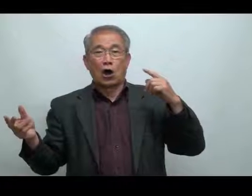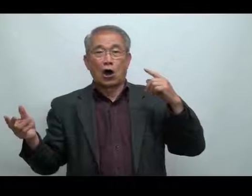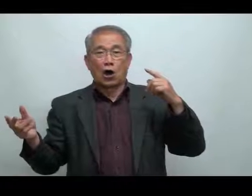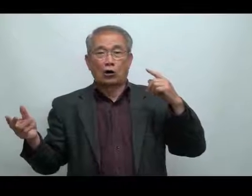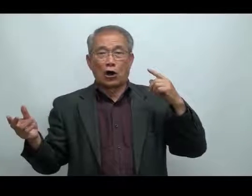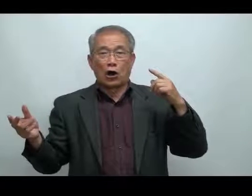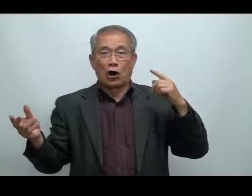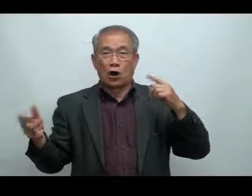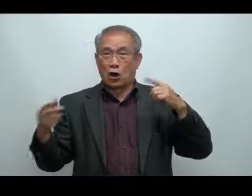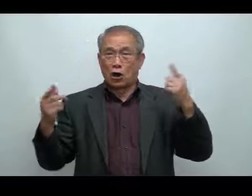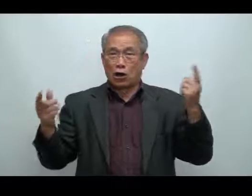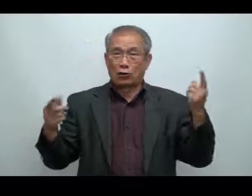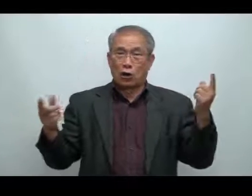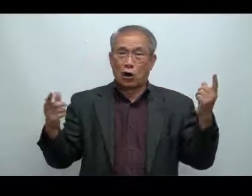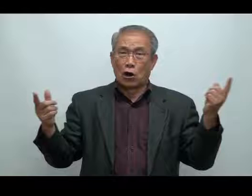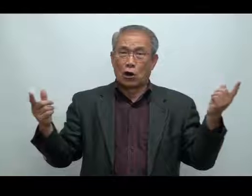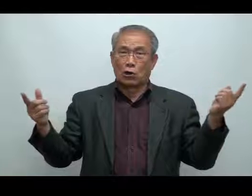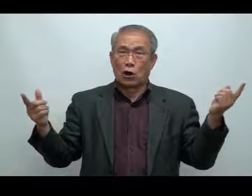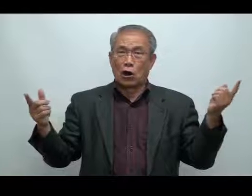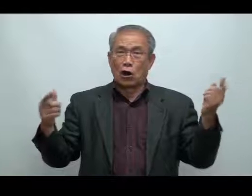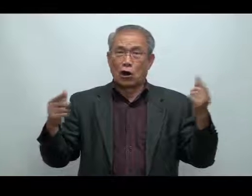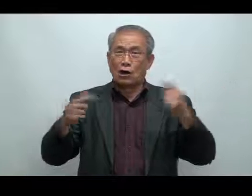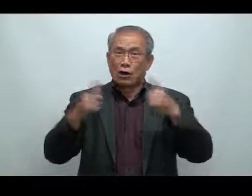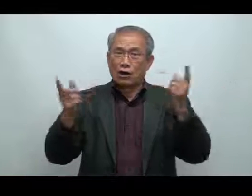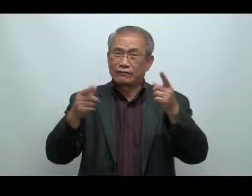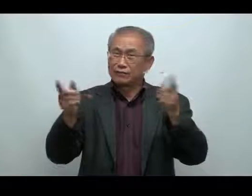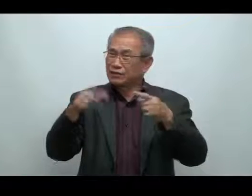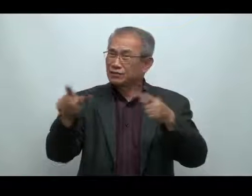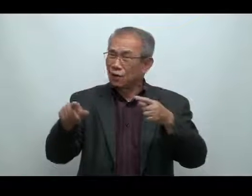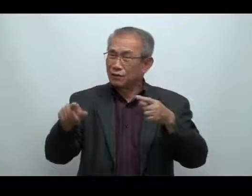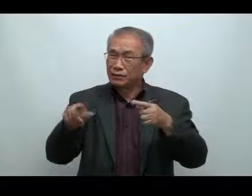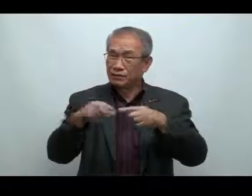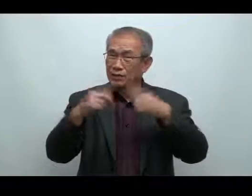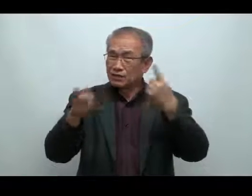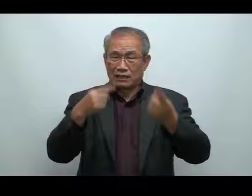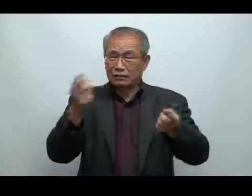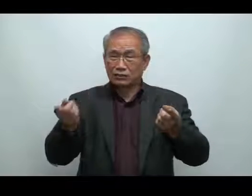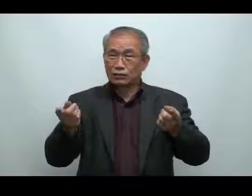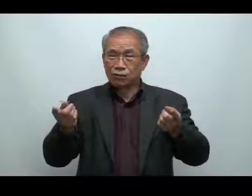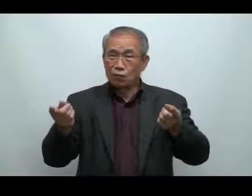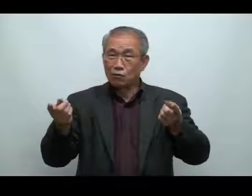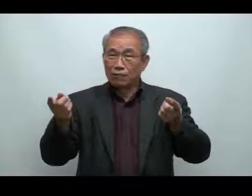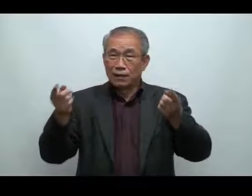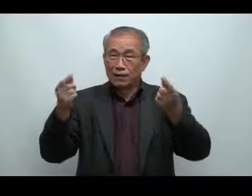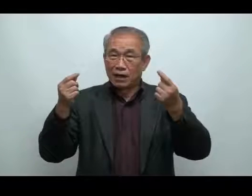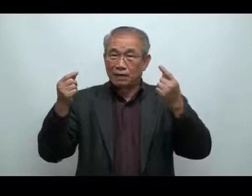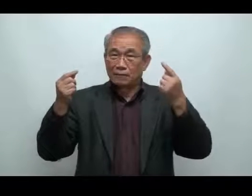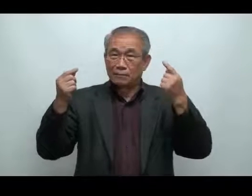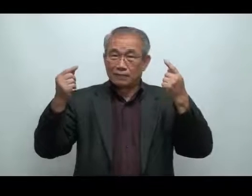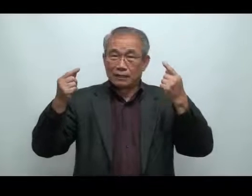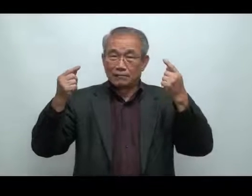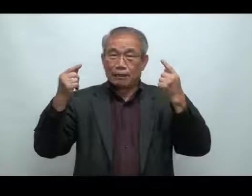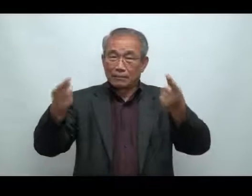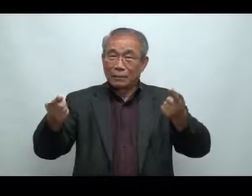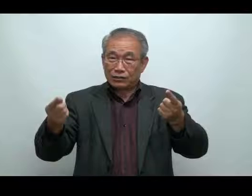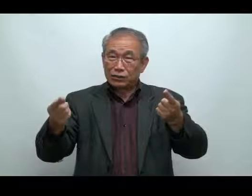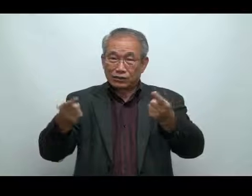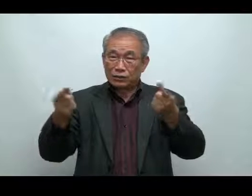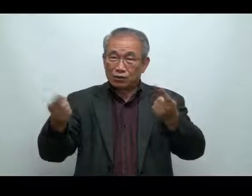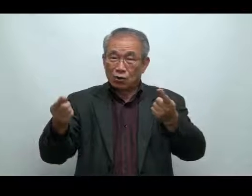go go go go, or even sing yo, because there's no problem at all using yo,